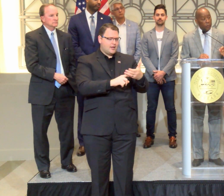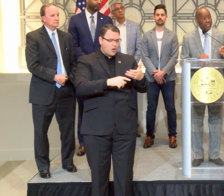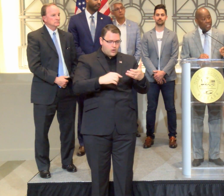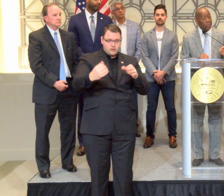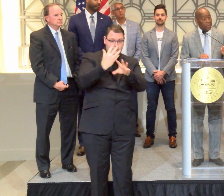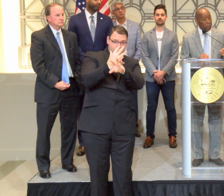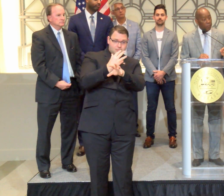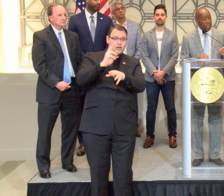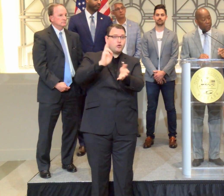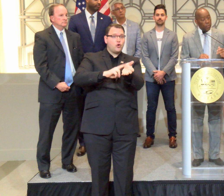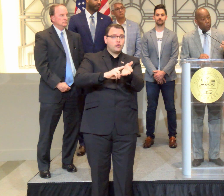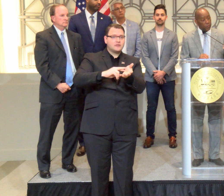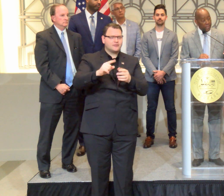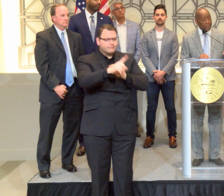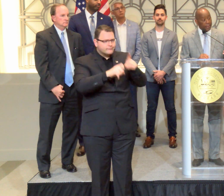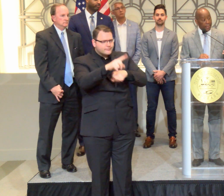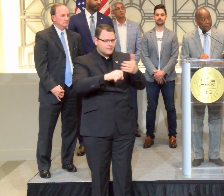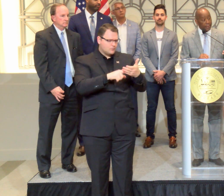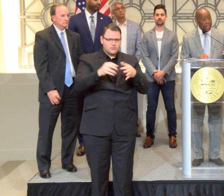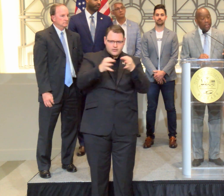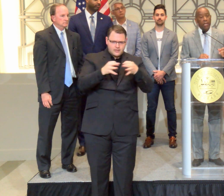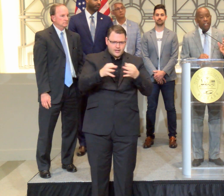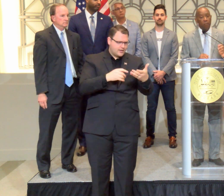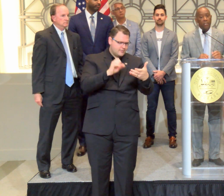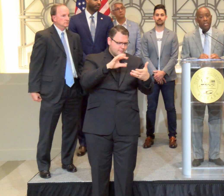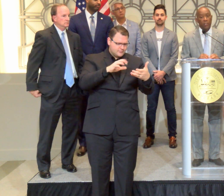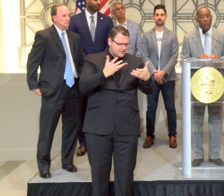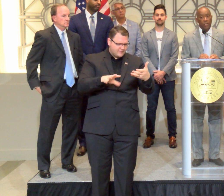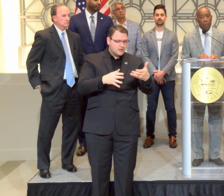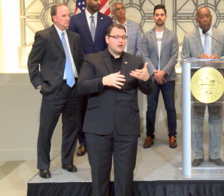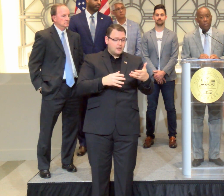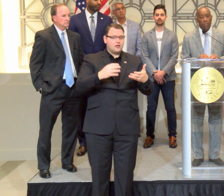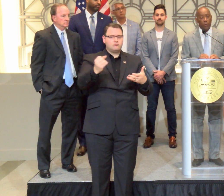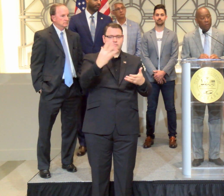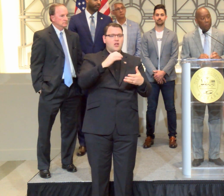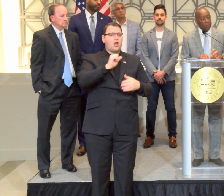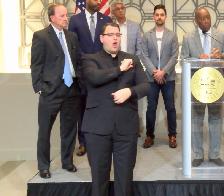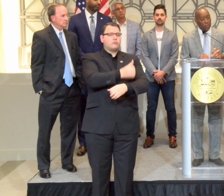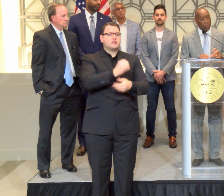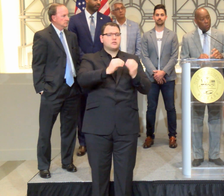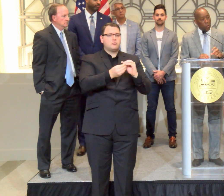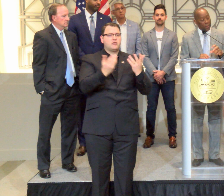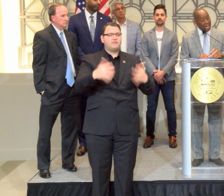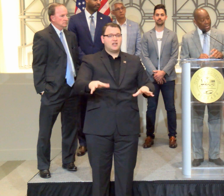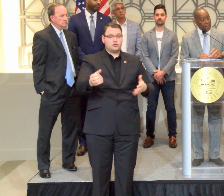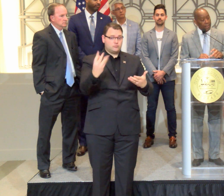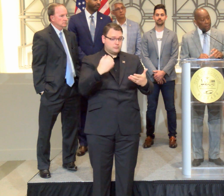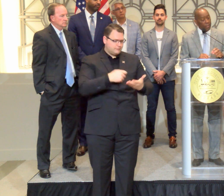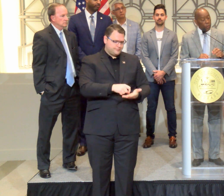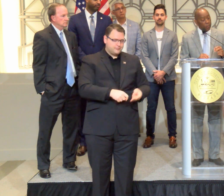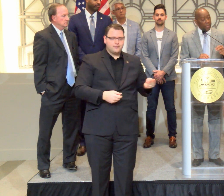given an authorization number, and then you will proceed to the testing site. If by chance, for example, you don't have the ability to go